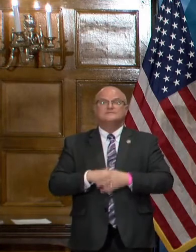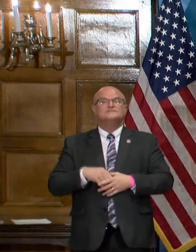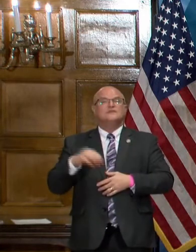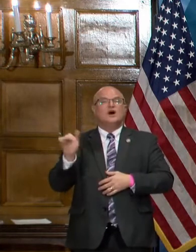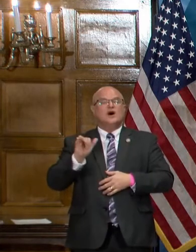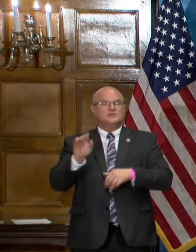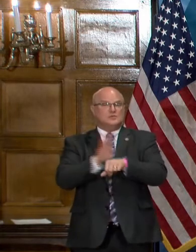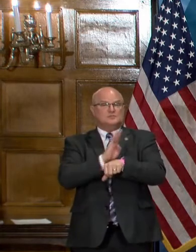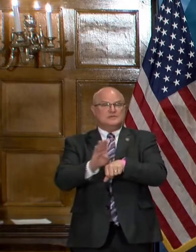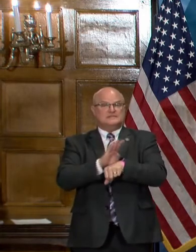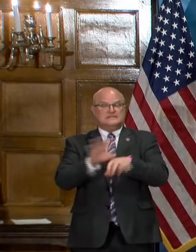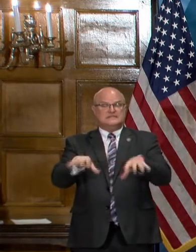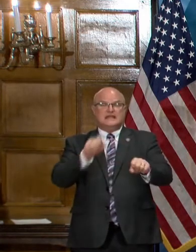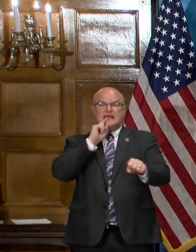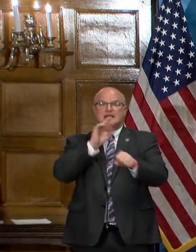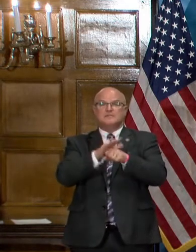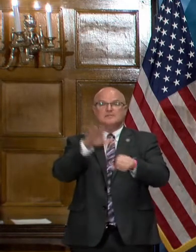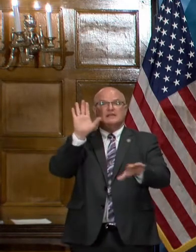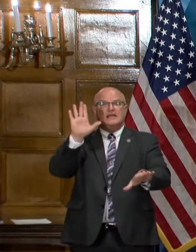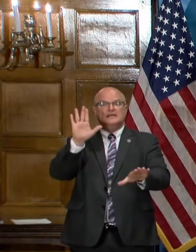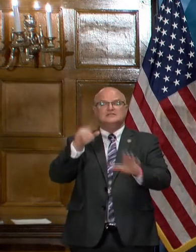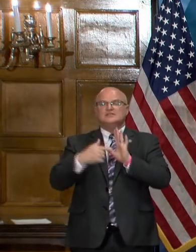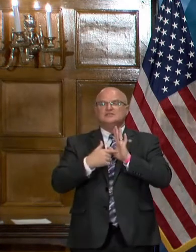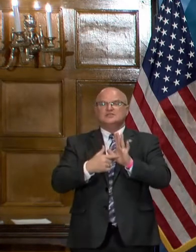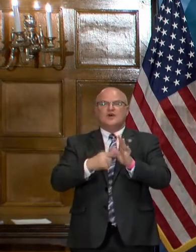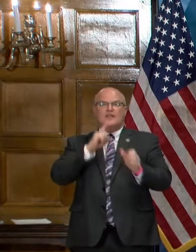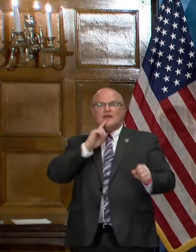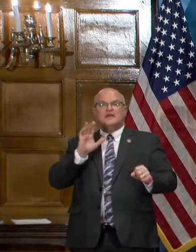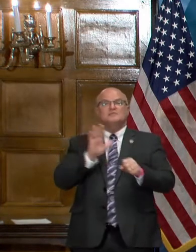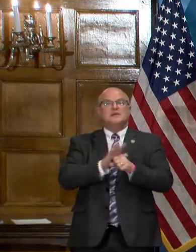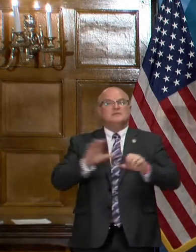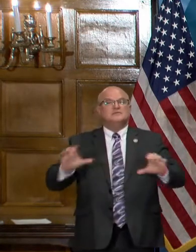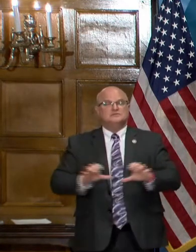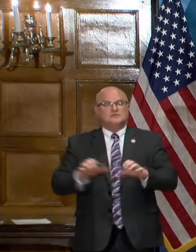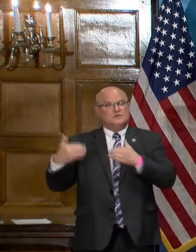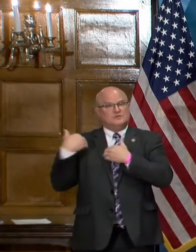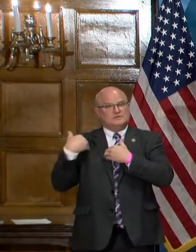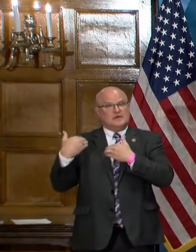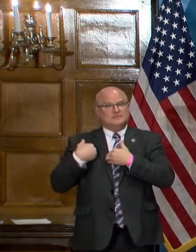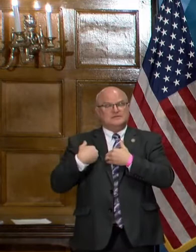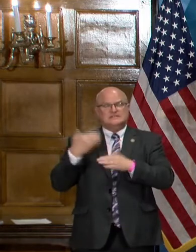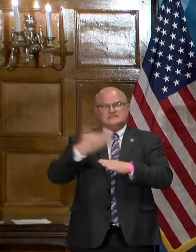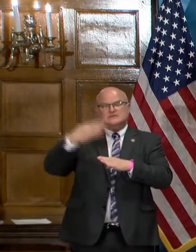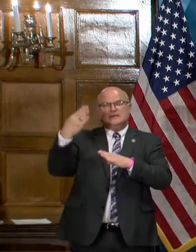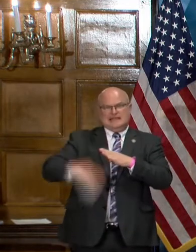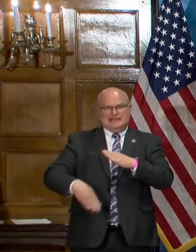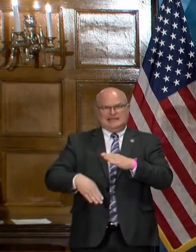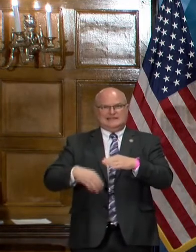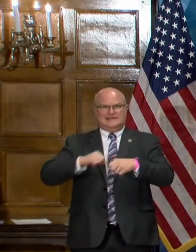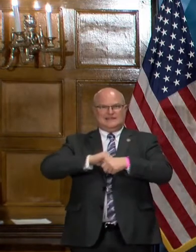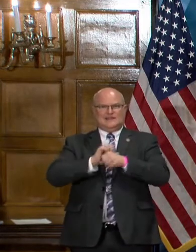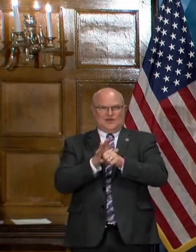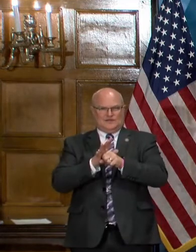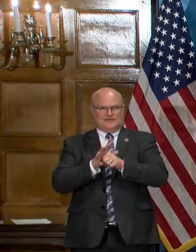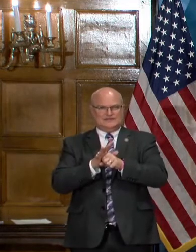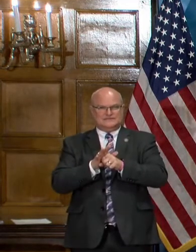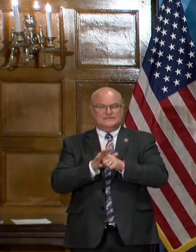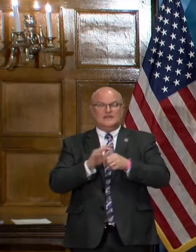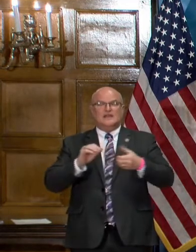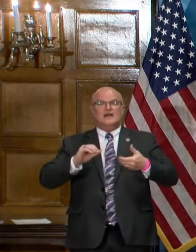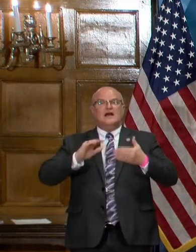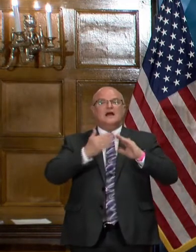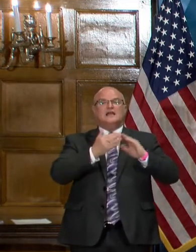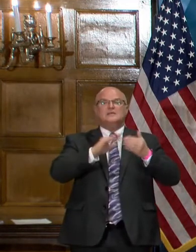asking businesses to take a pledge that reflects their commitment to do their part to end the pandemic. For community engagement,